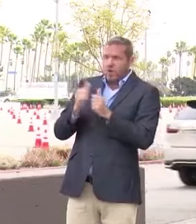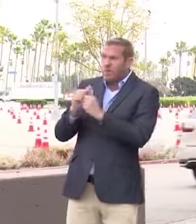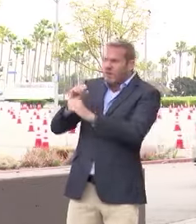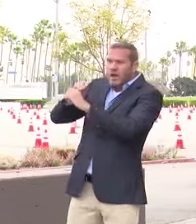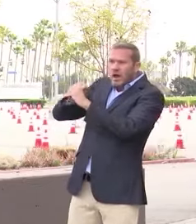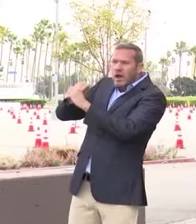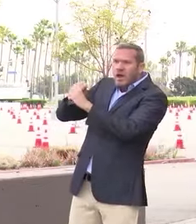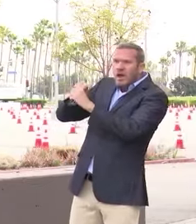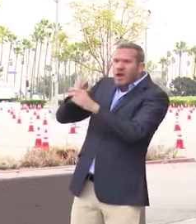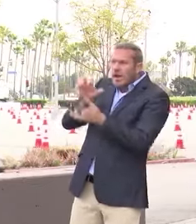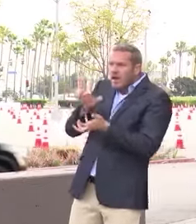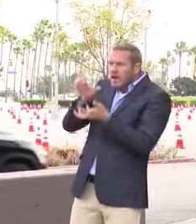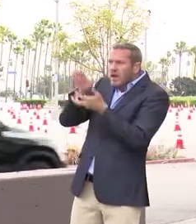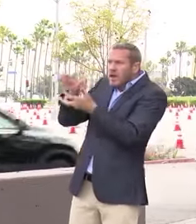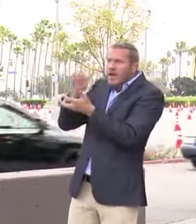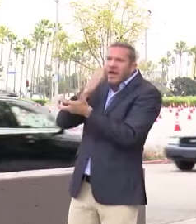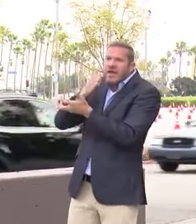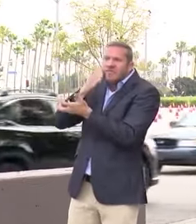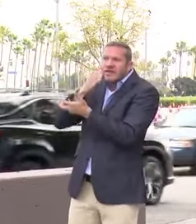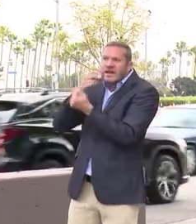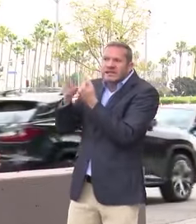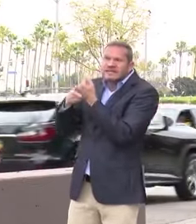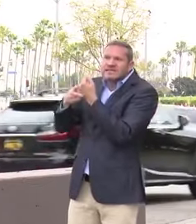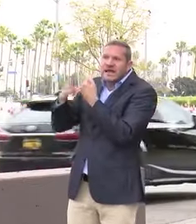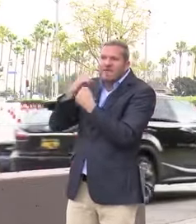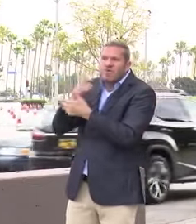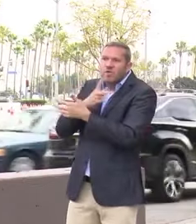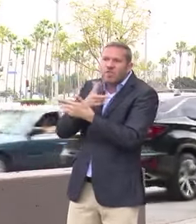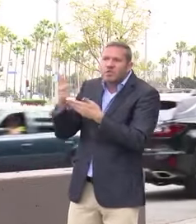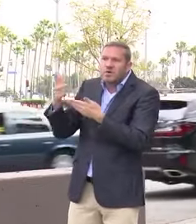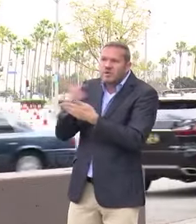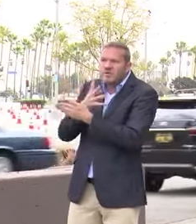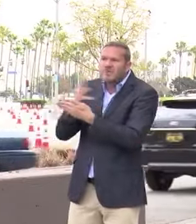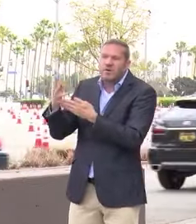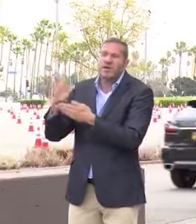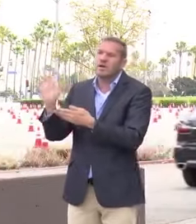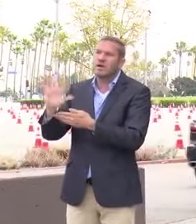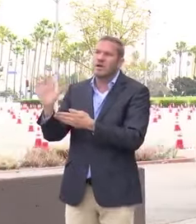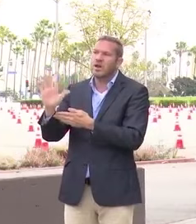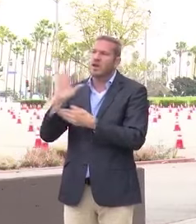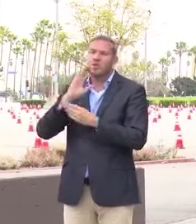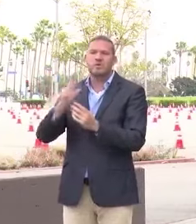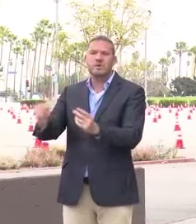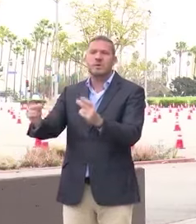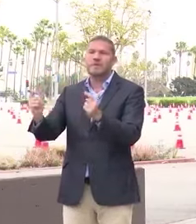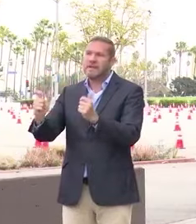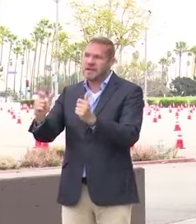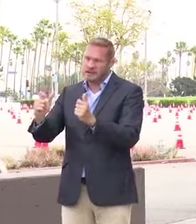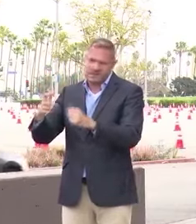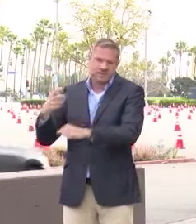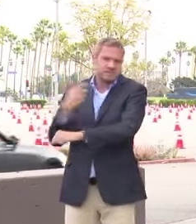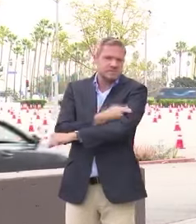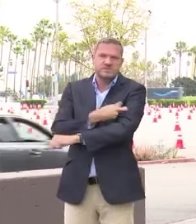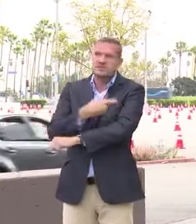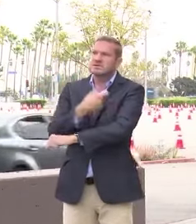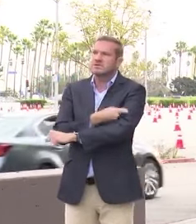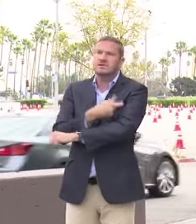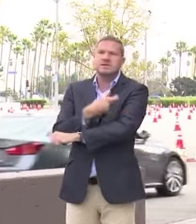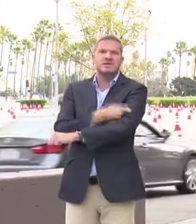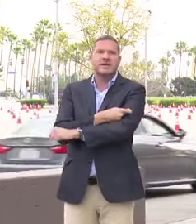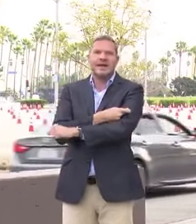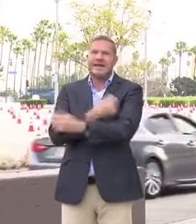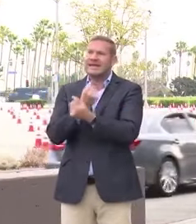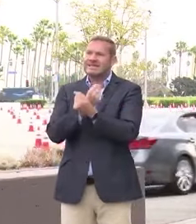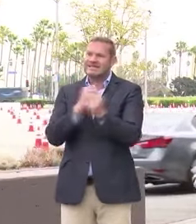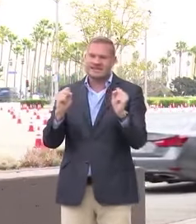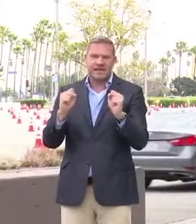setting aside a certain amount of vaccine every day for the next 3 or 4 weeks versus getting it out the door. Every vaccine we put out there is saving a